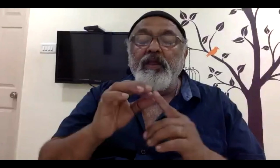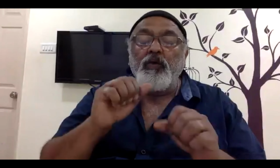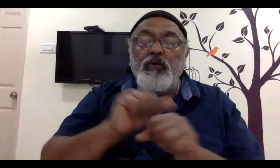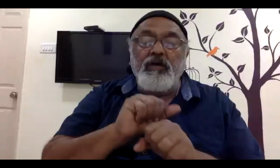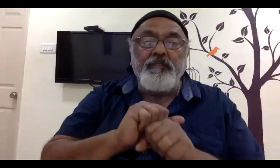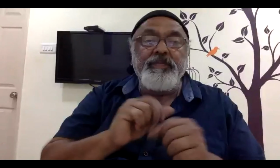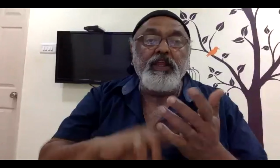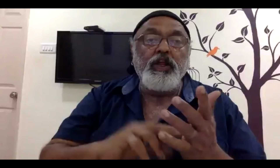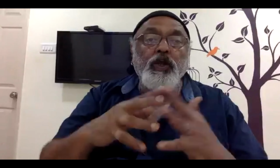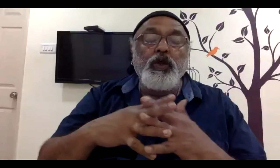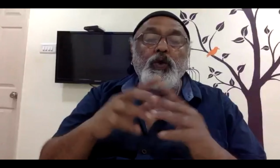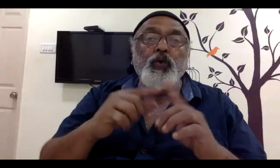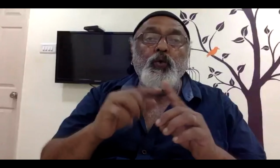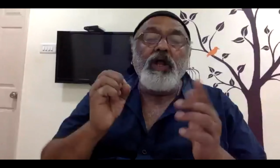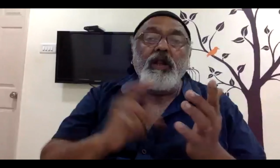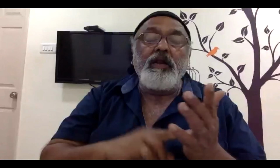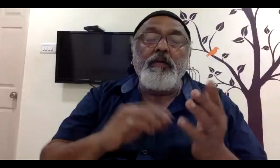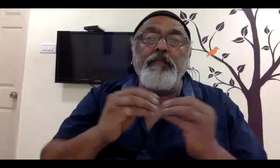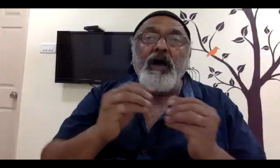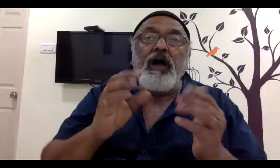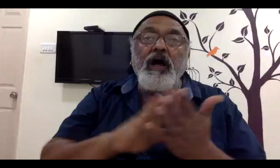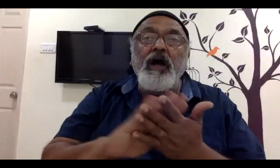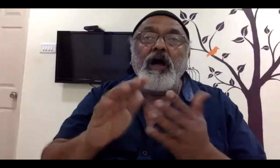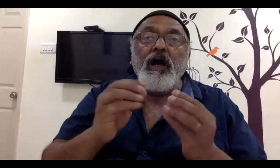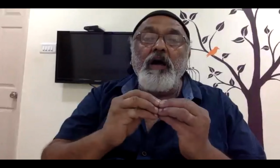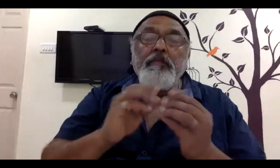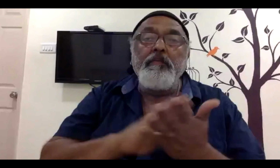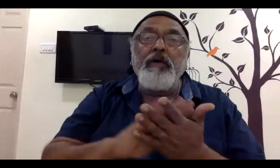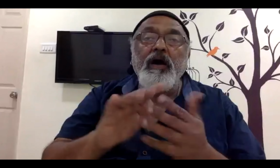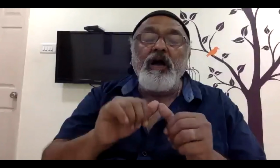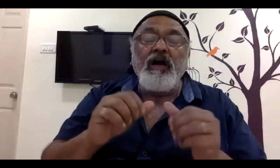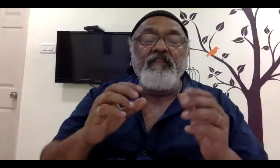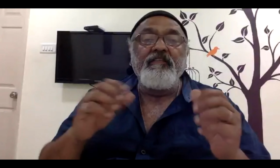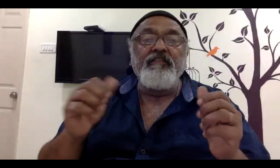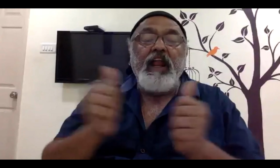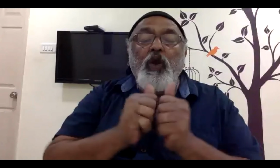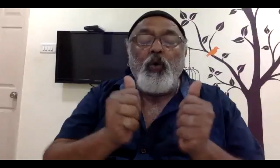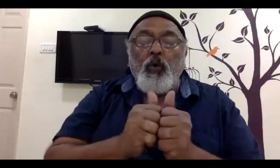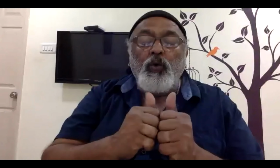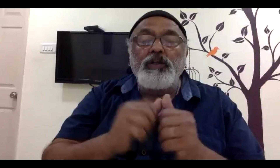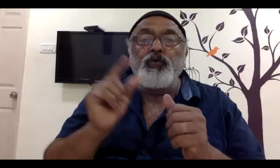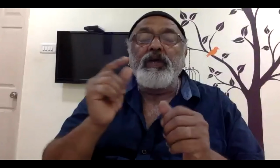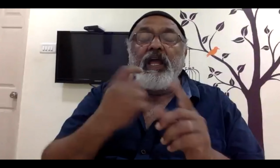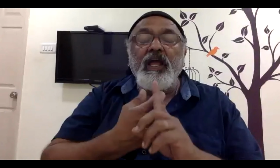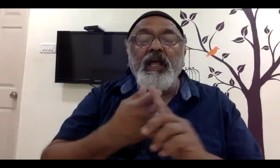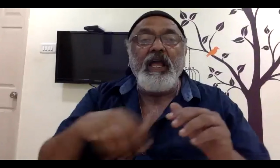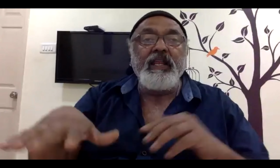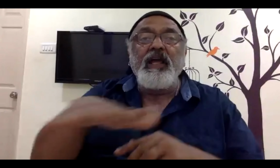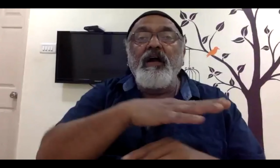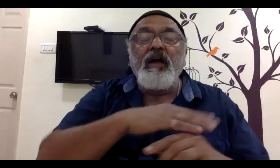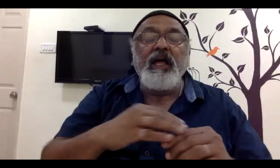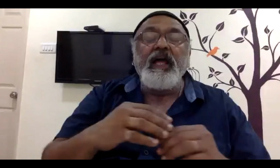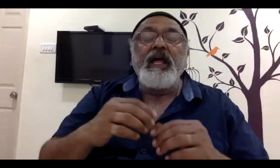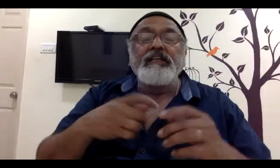Fellow 2021 for Social Science Research for UK-India Exchange. Looking forward to your presence,